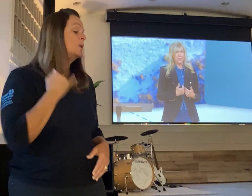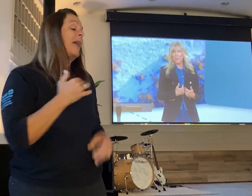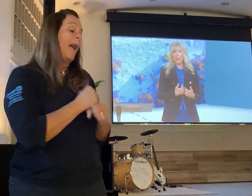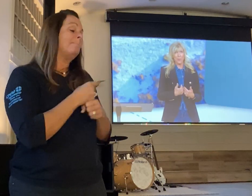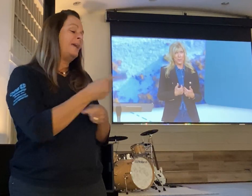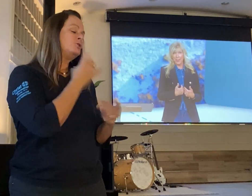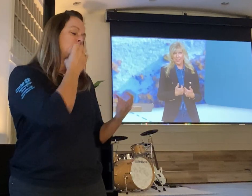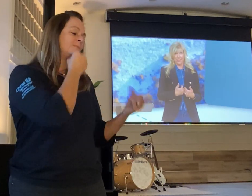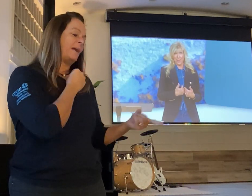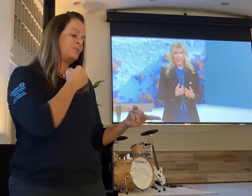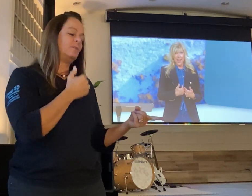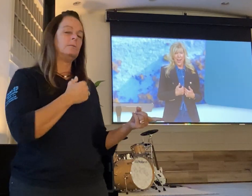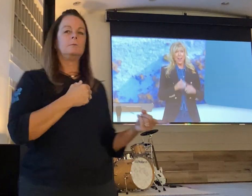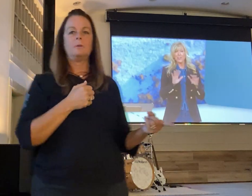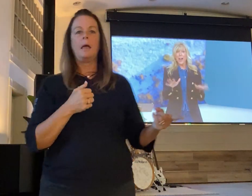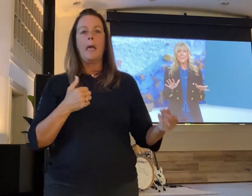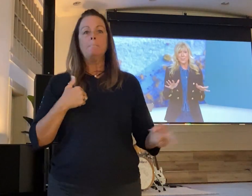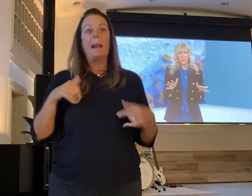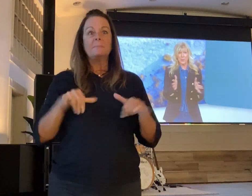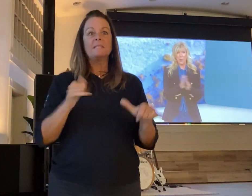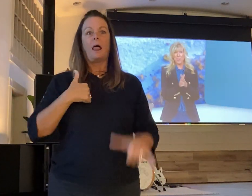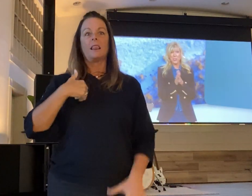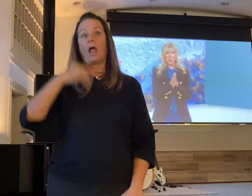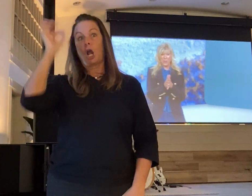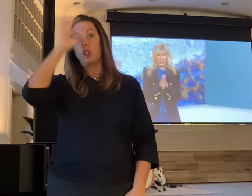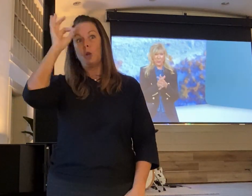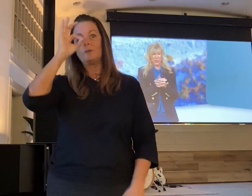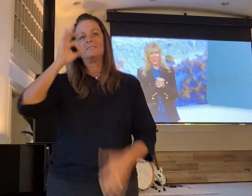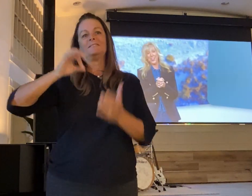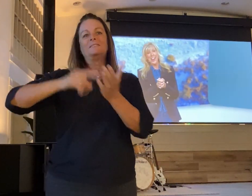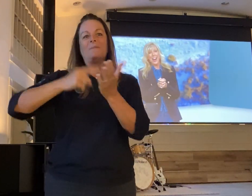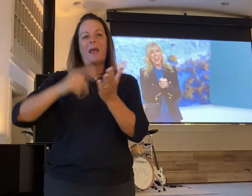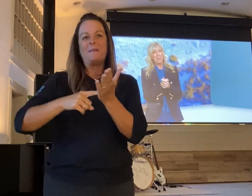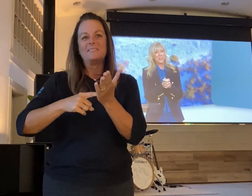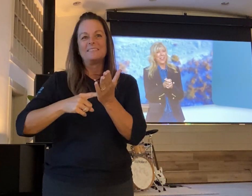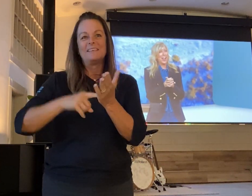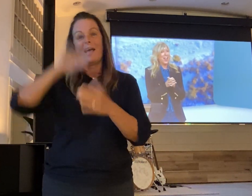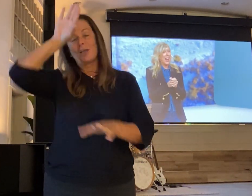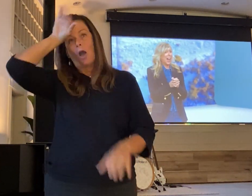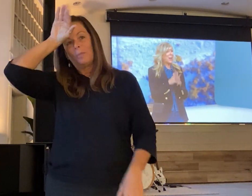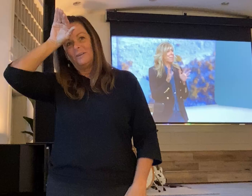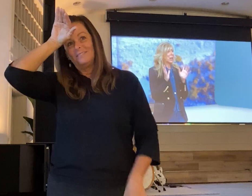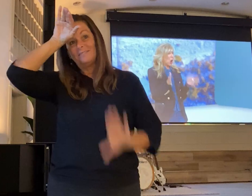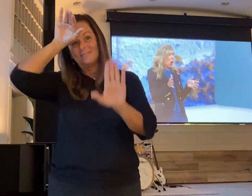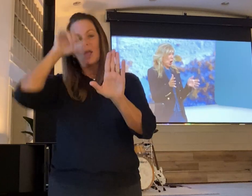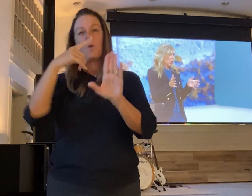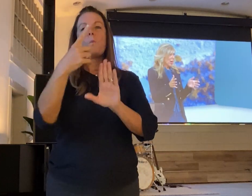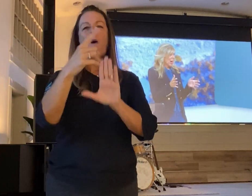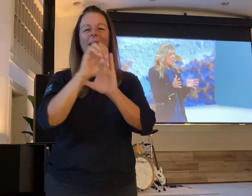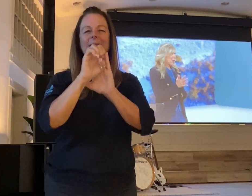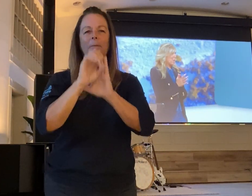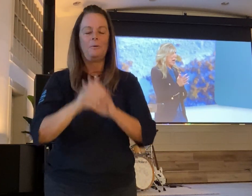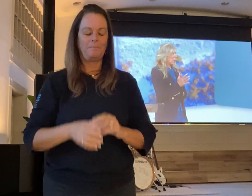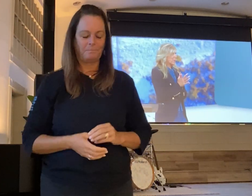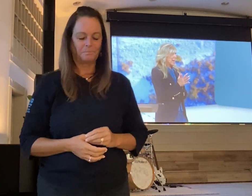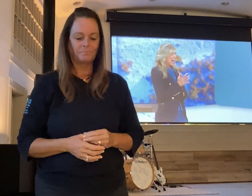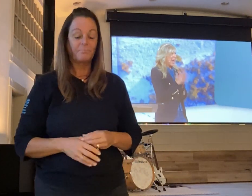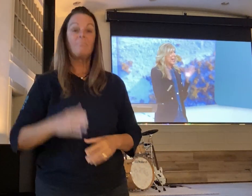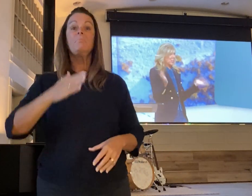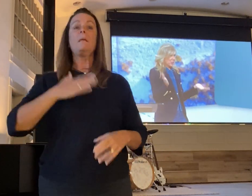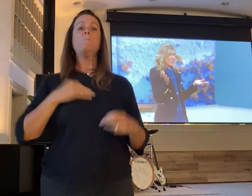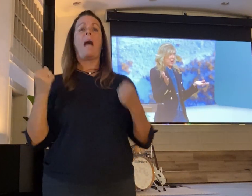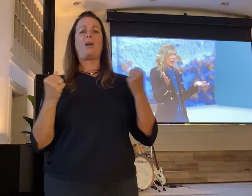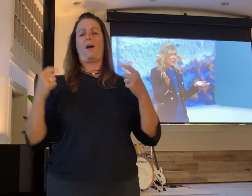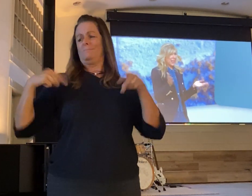who I am. I'm left up to my own devices, right? I have lots of stories. I want to share one of them with you. I've had my car for